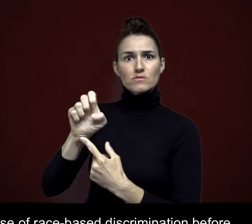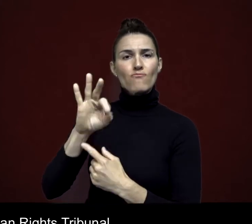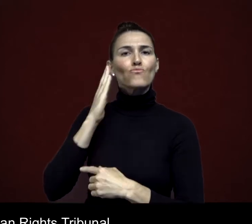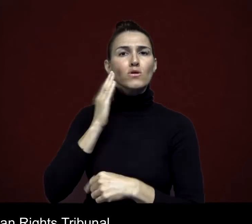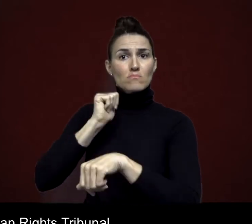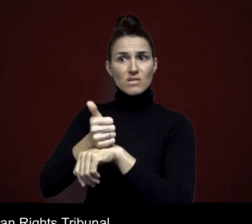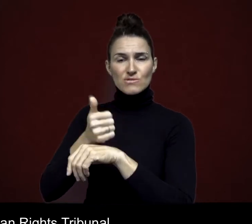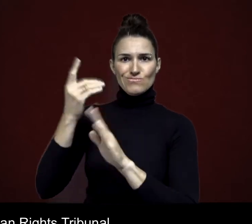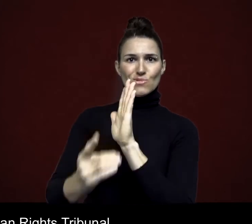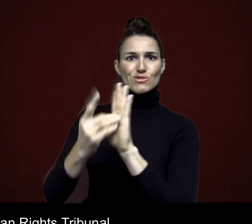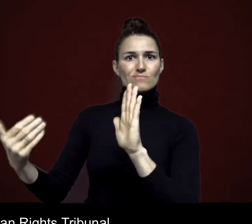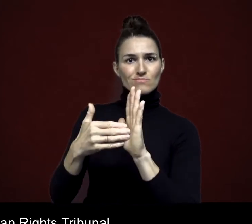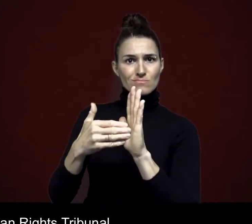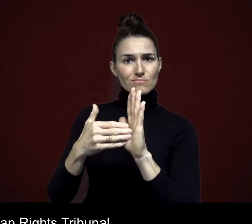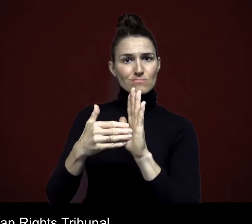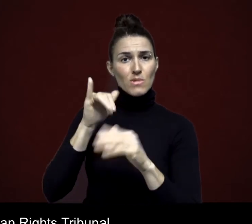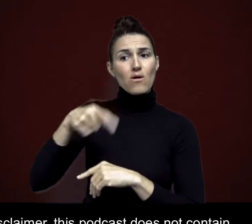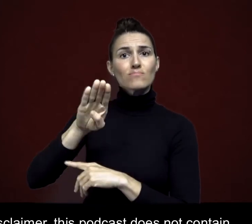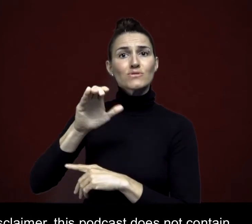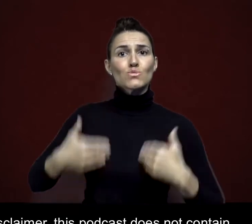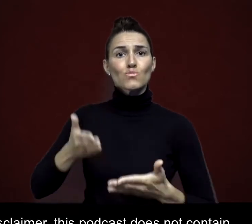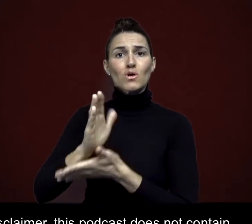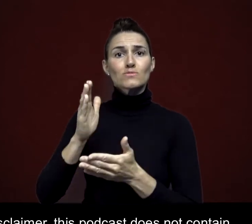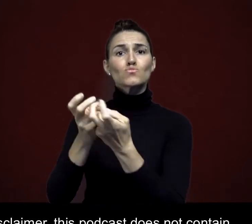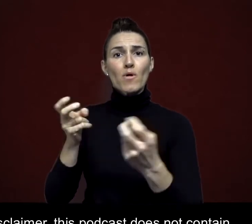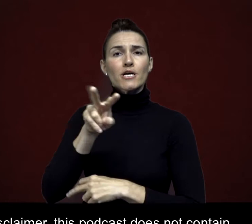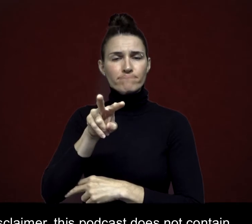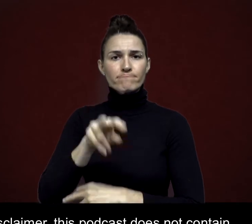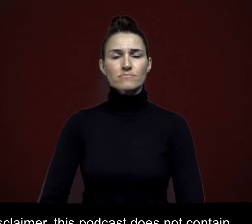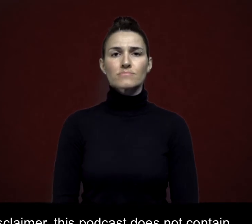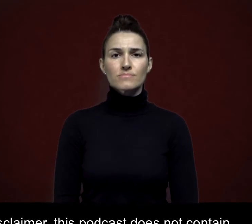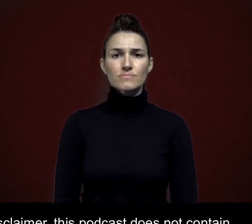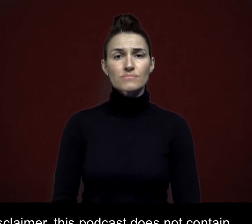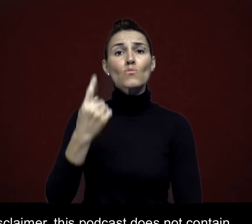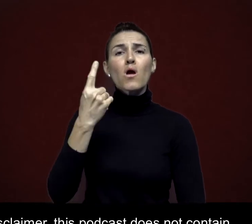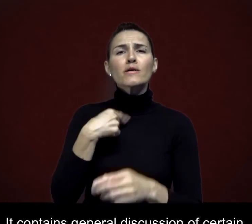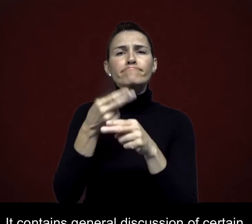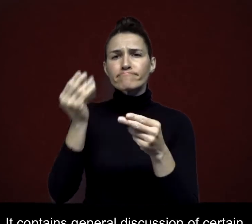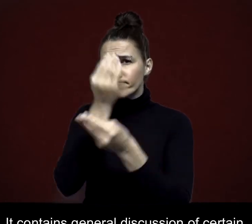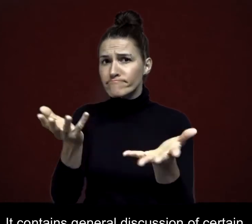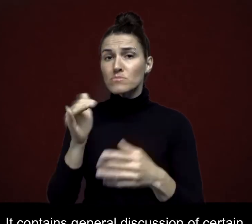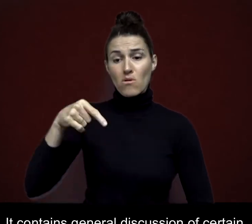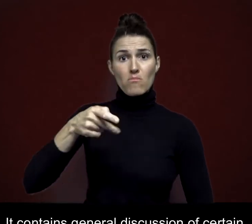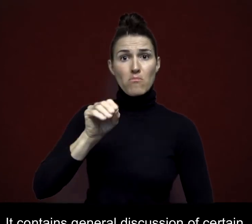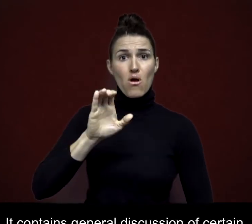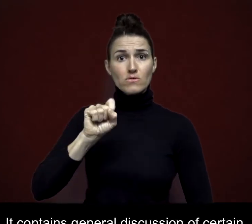the BC Human Rights Tribunal. One brief disclaimer: this podcast does not contain legal advice. It contains